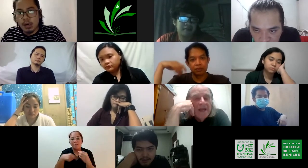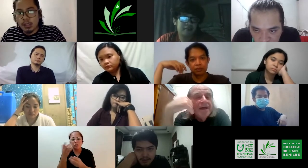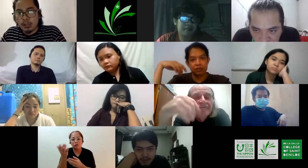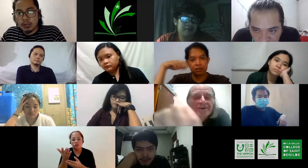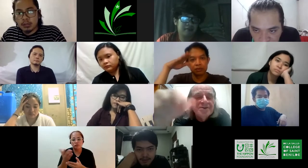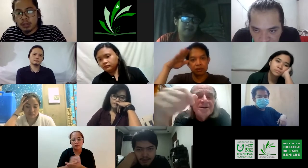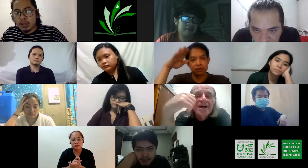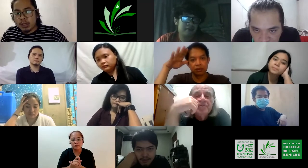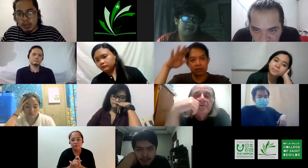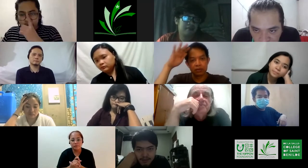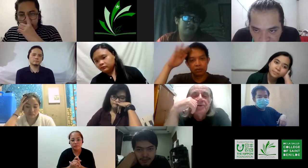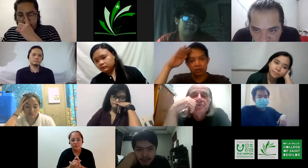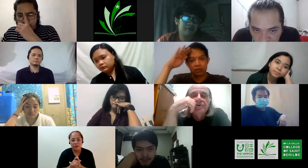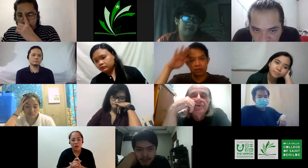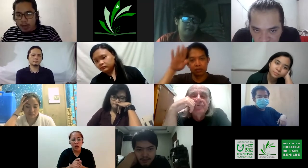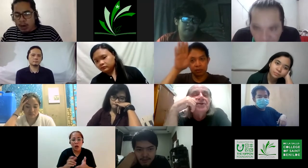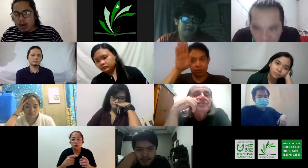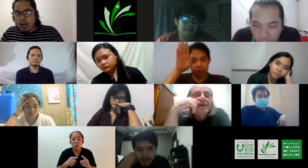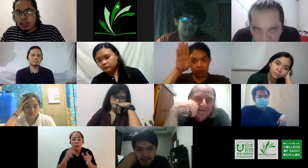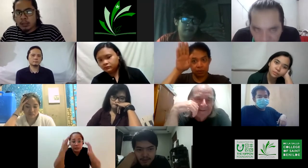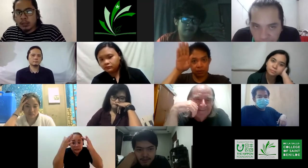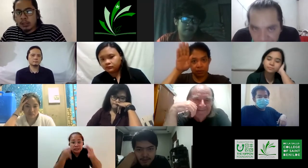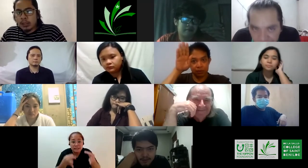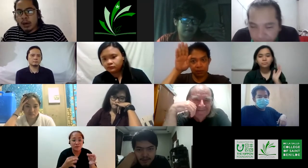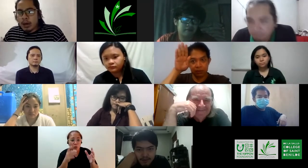Even deciding which picture of you looks best.